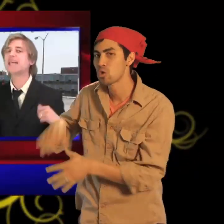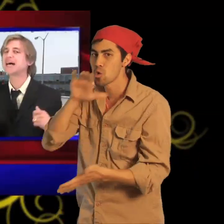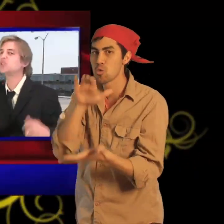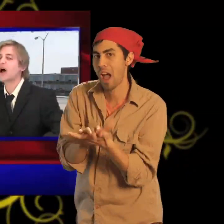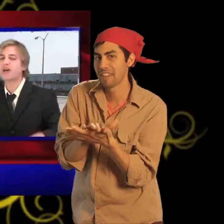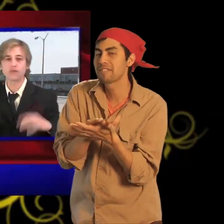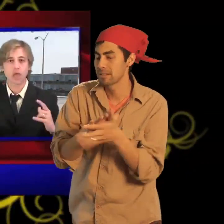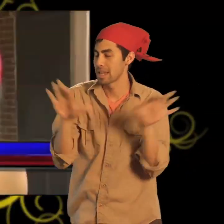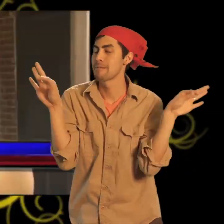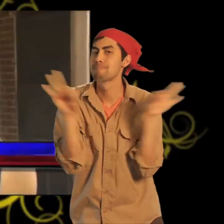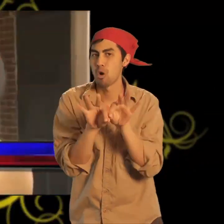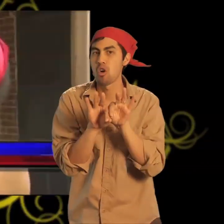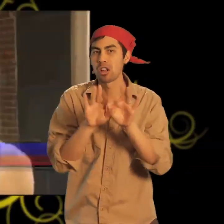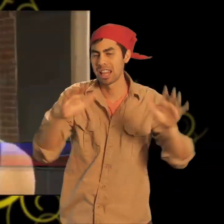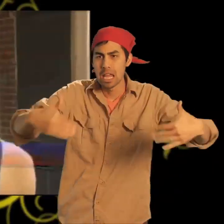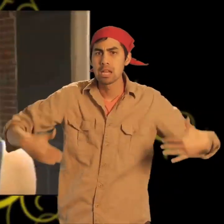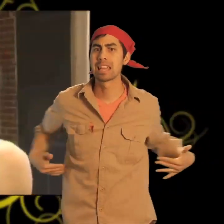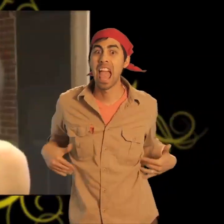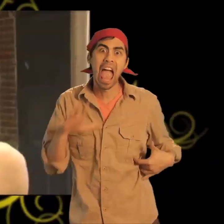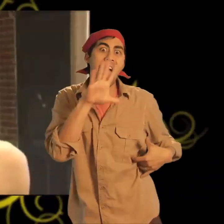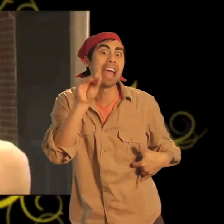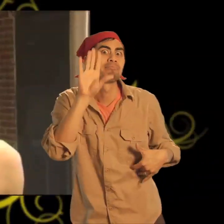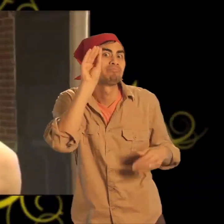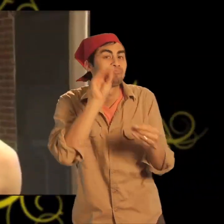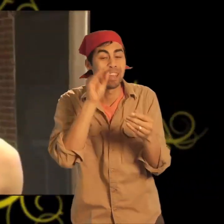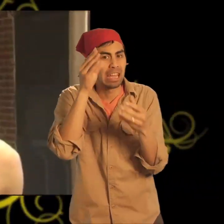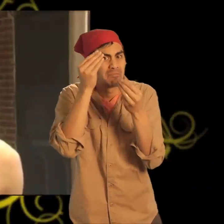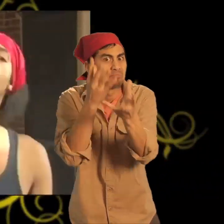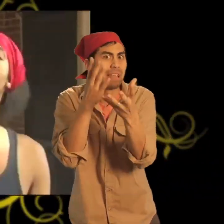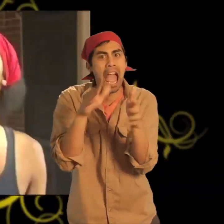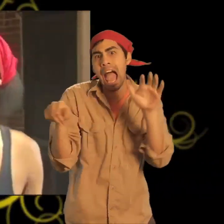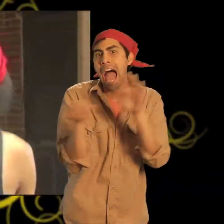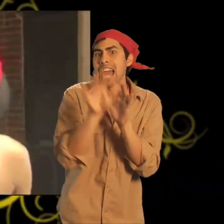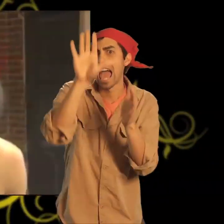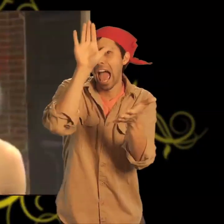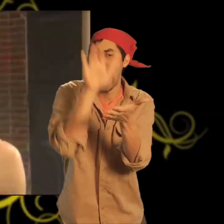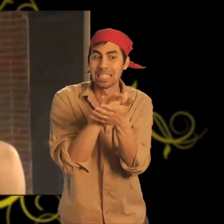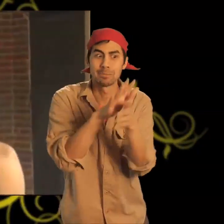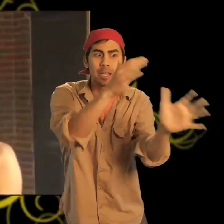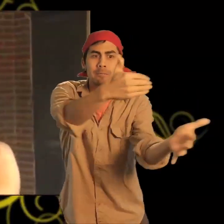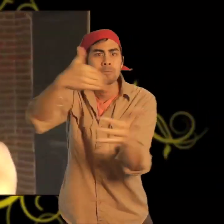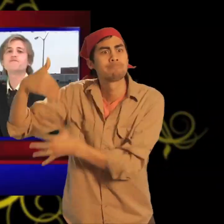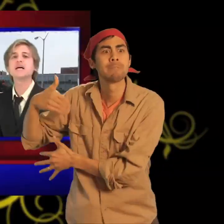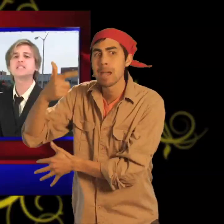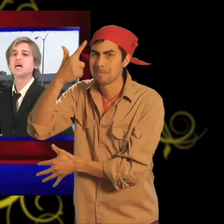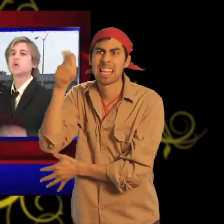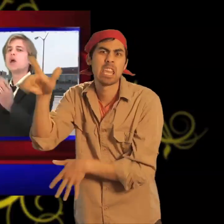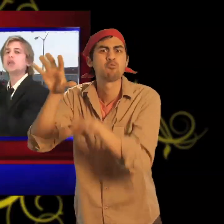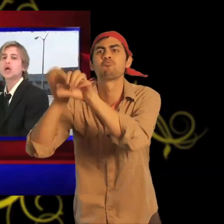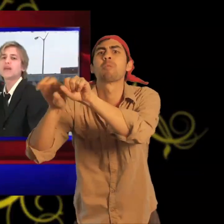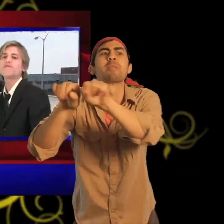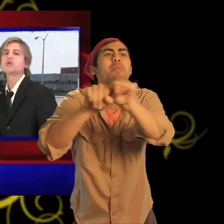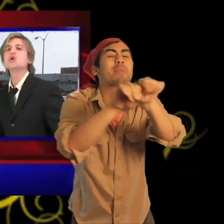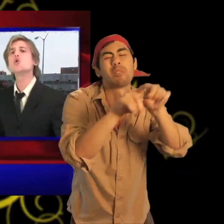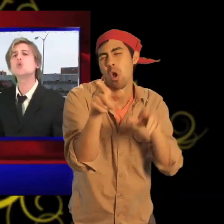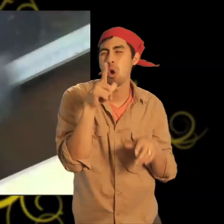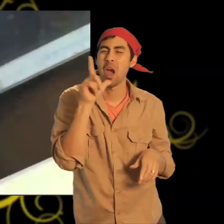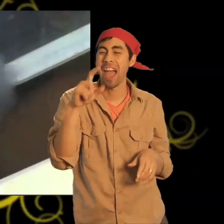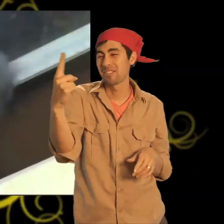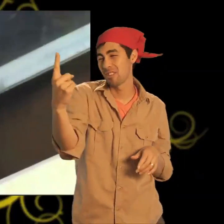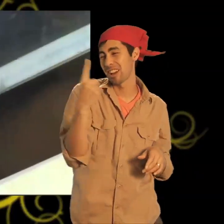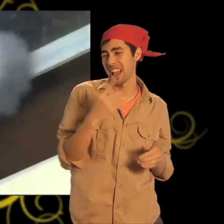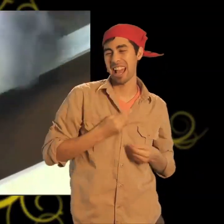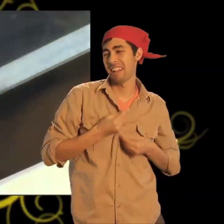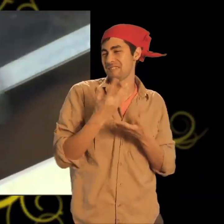your kids, hide your wife, and hide your husband, cause they're raping everybody out here. You don't have to come and confess. We're looking for you,